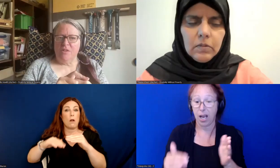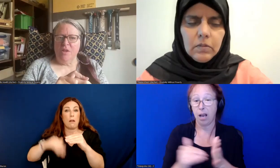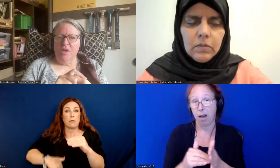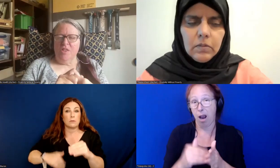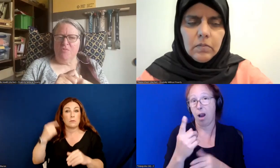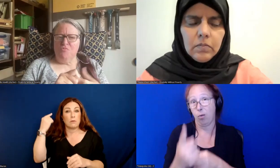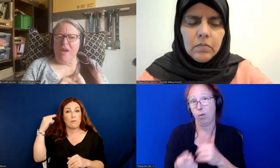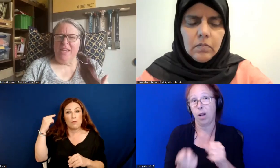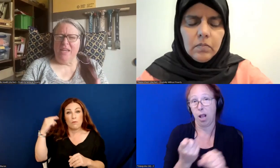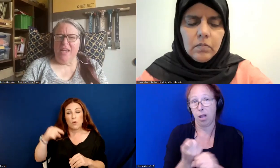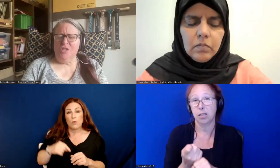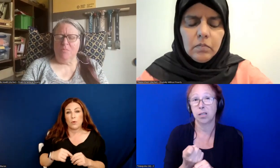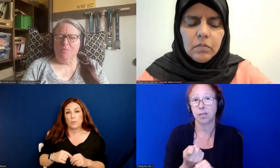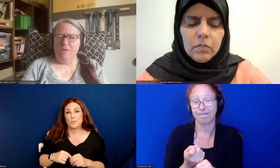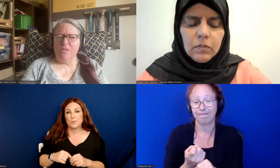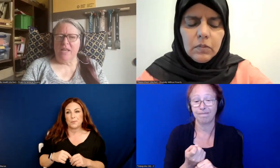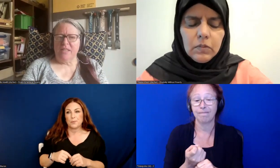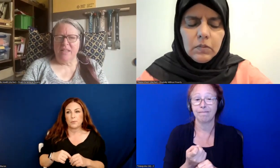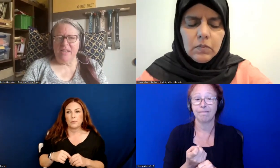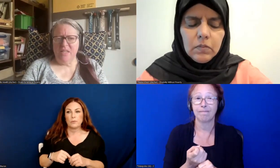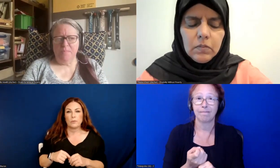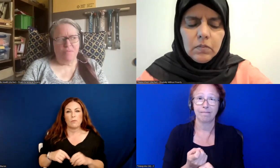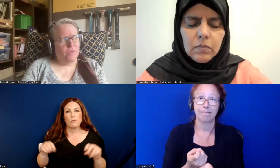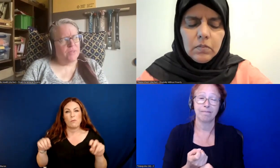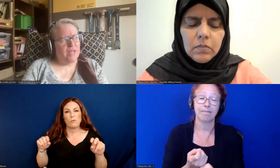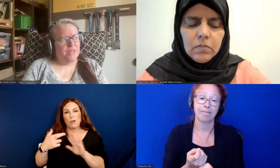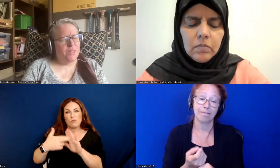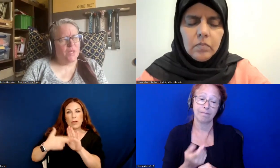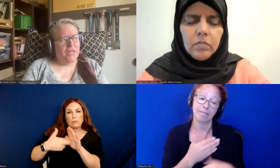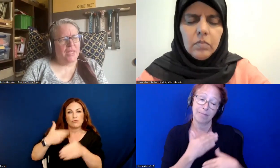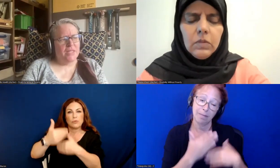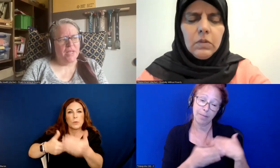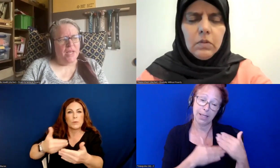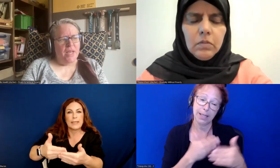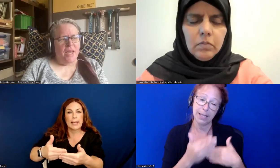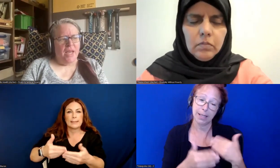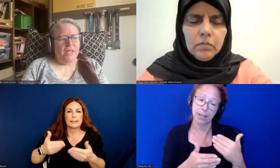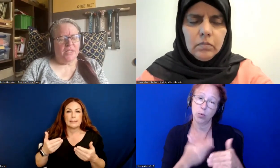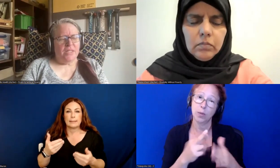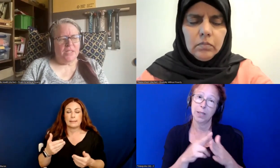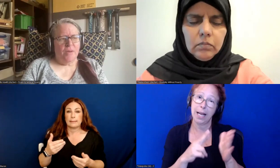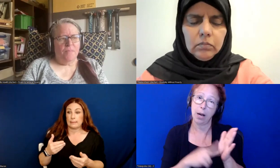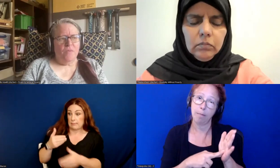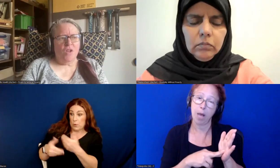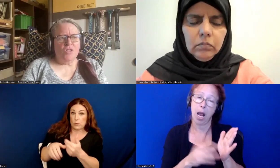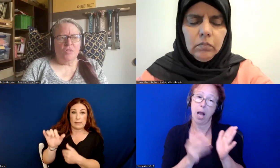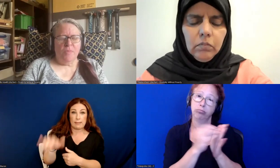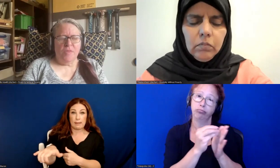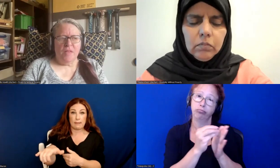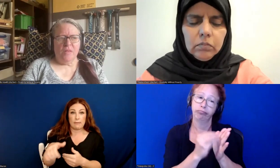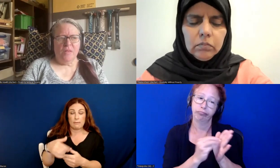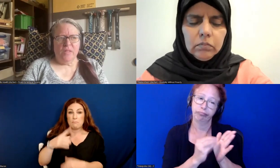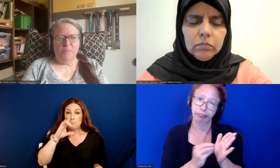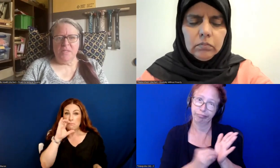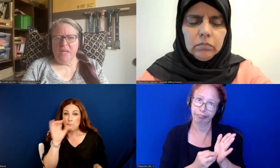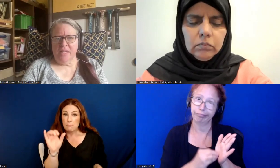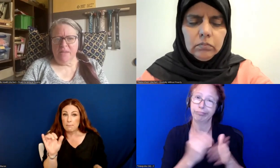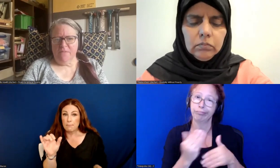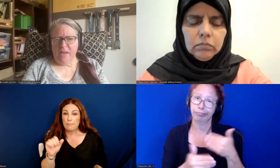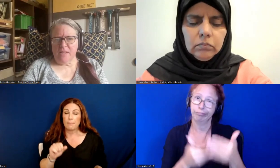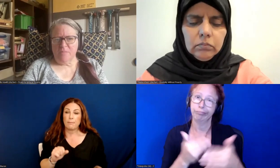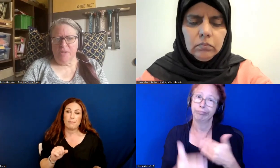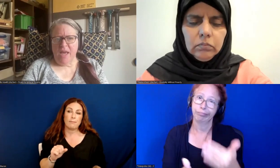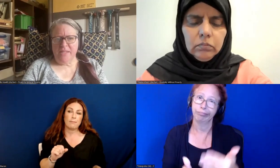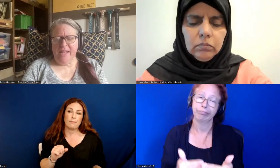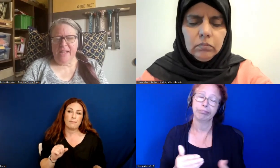you said, the regulation process. And that's a process that is not something that's